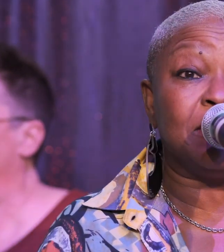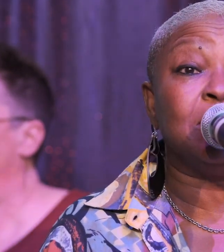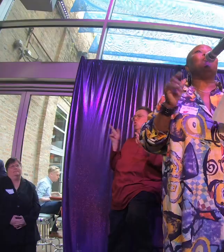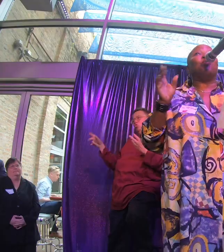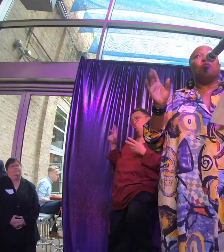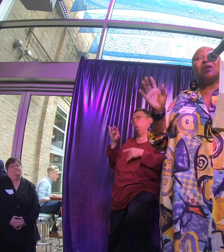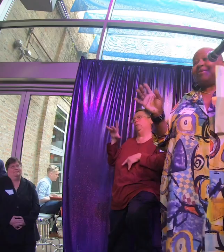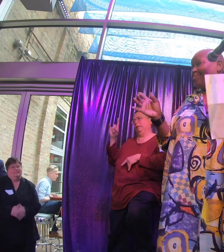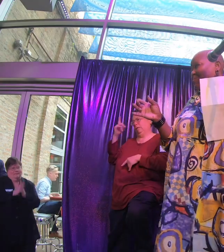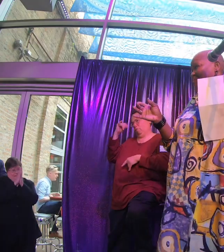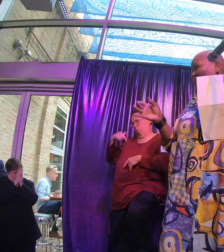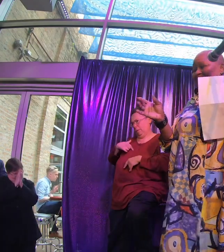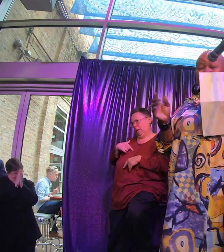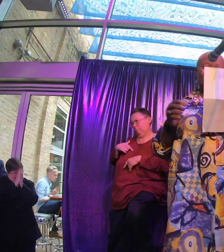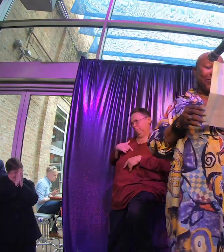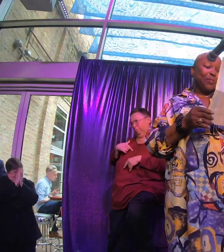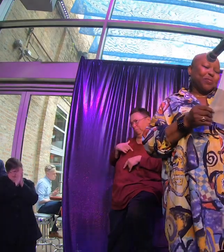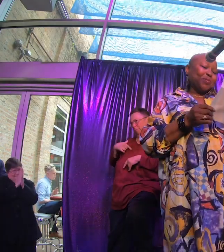did that for me.